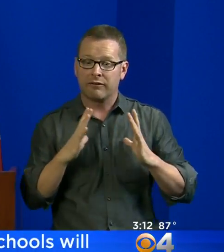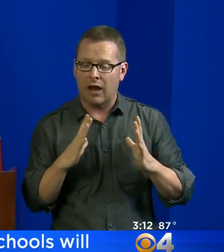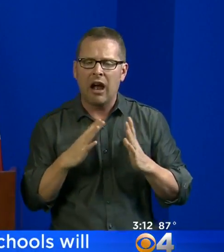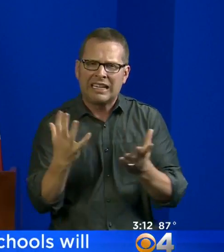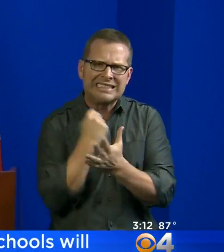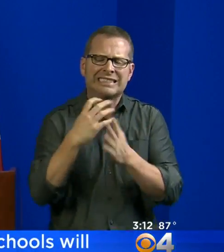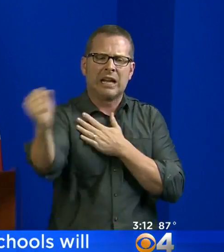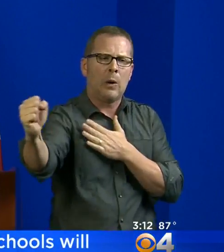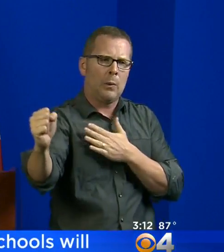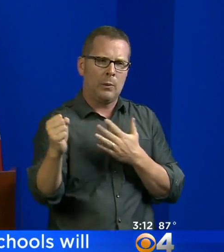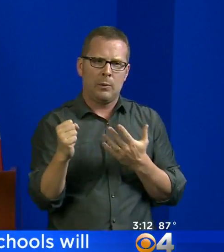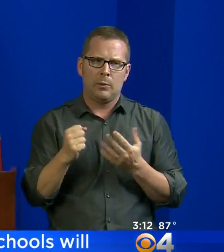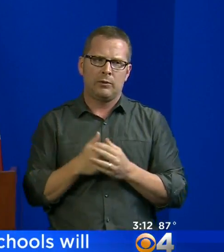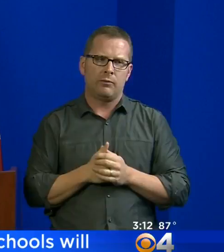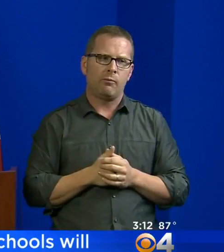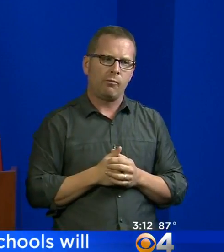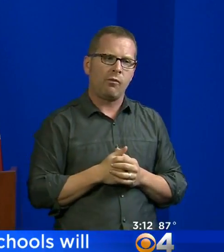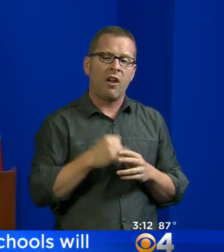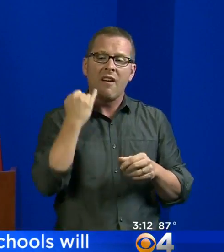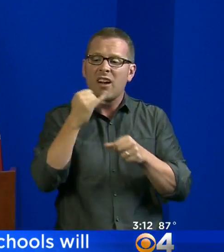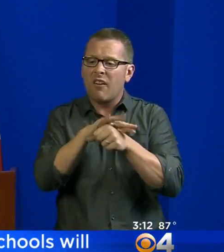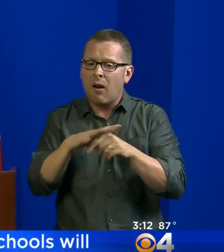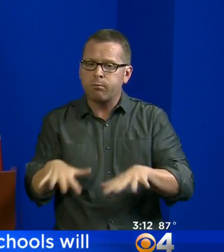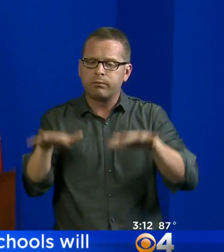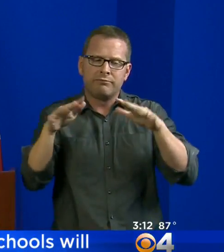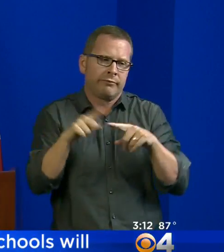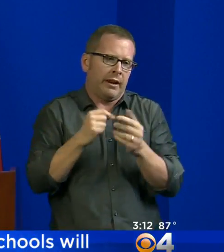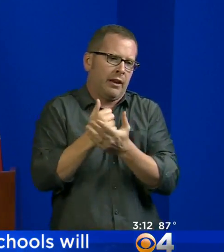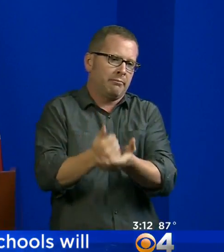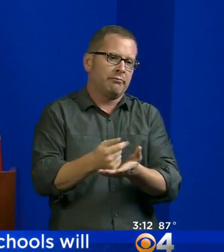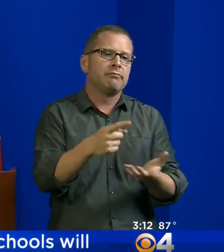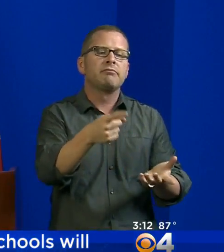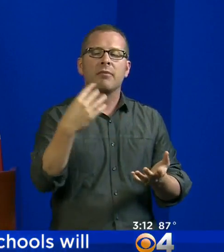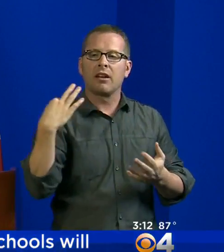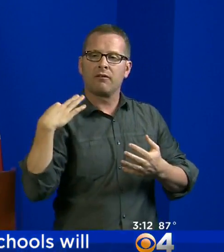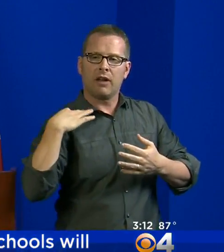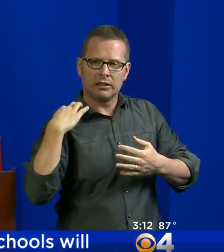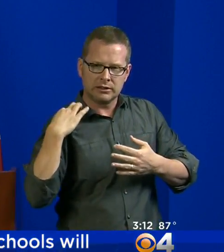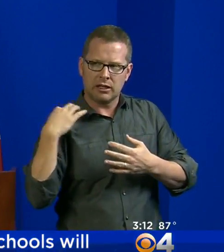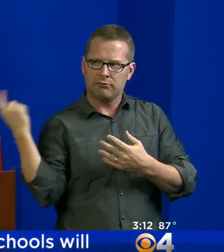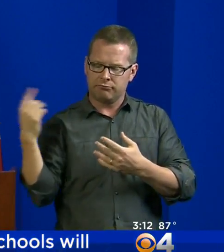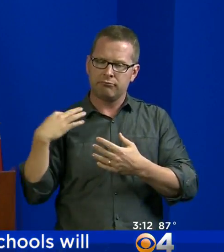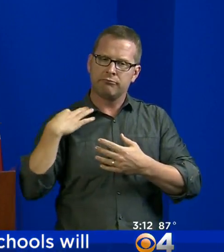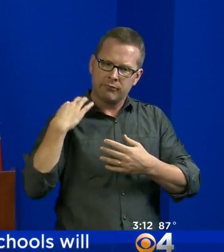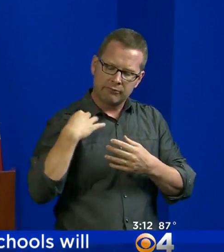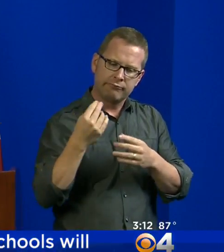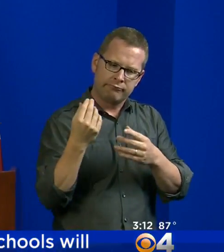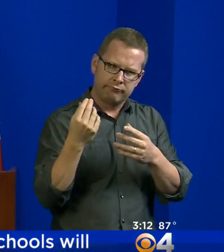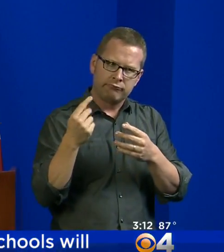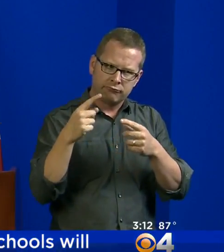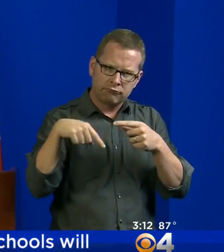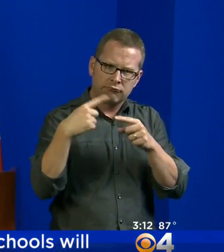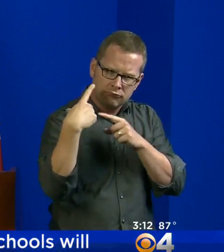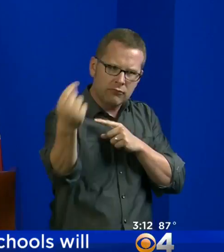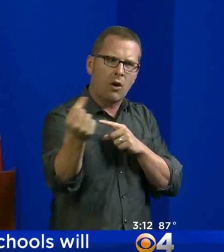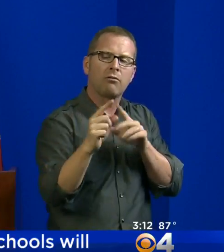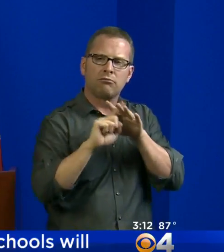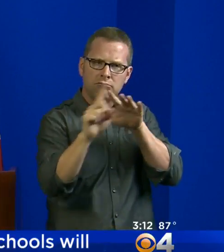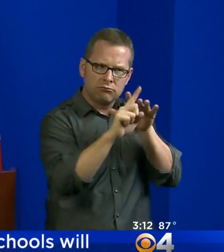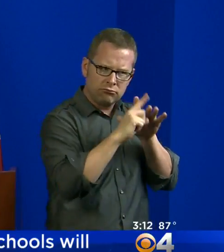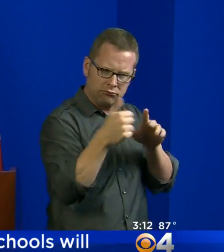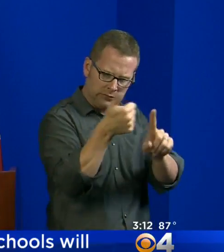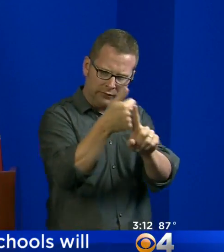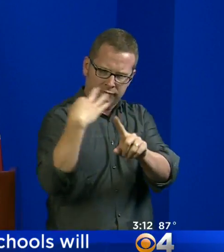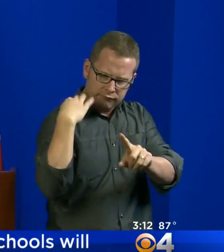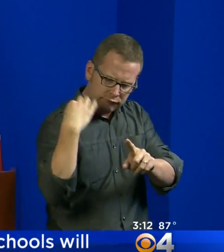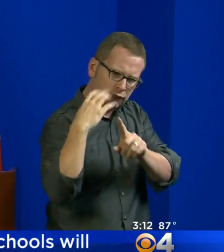our community. We're going to work together, and we're going to get through this storm, and we're going to try to minimize any fatalities and any person that's going to